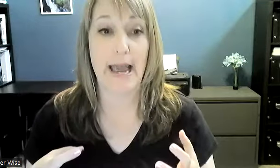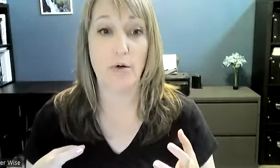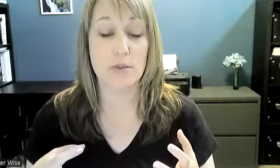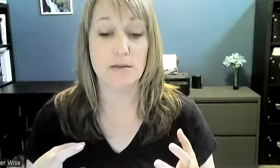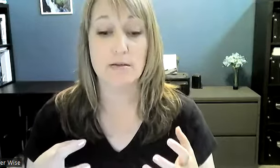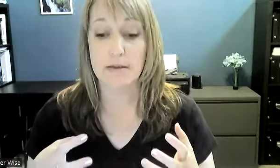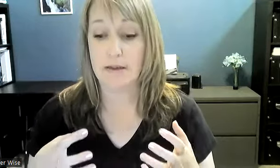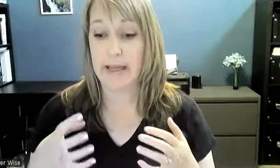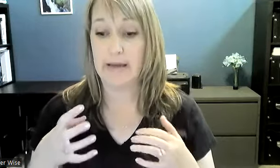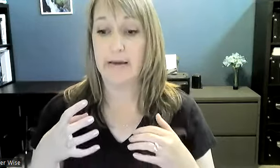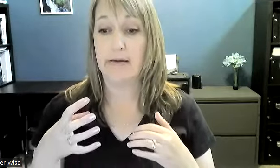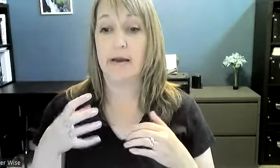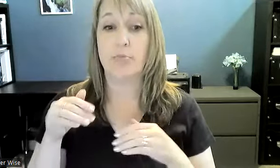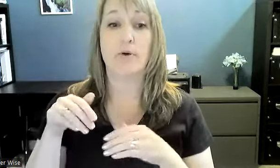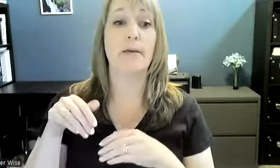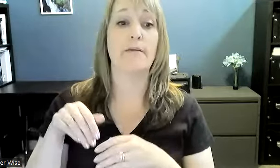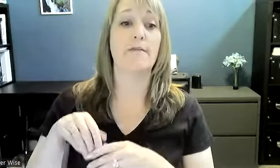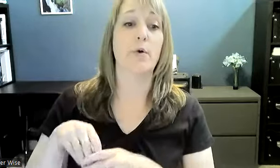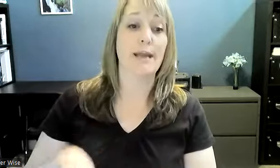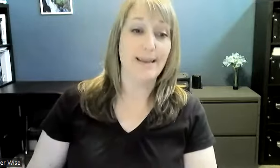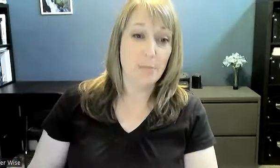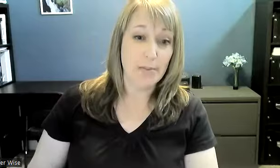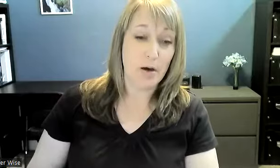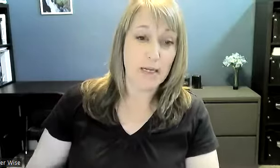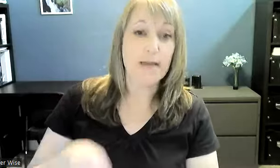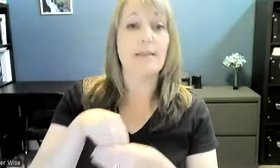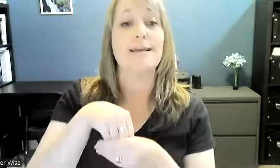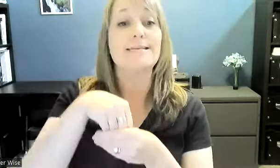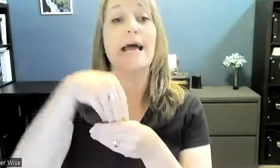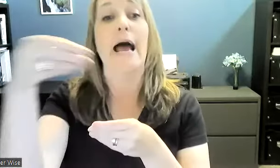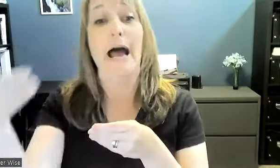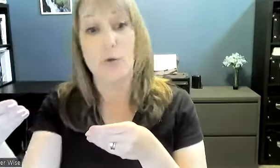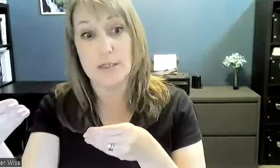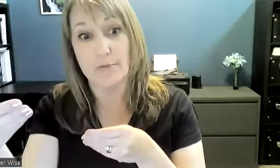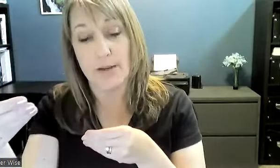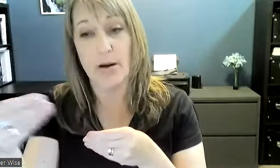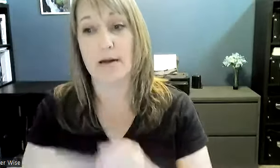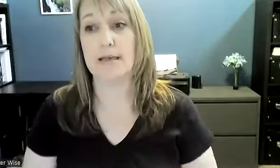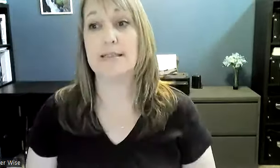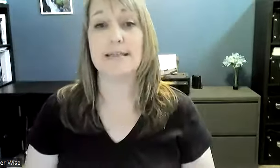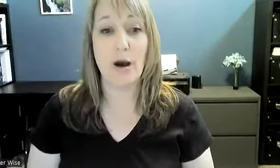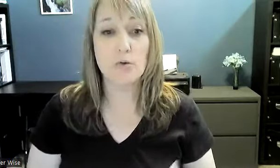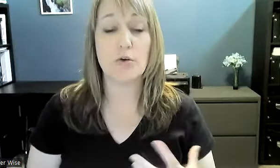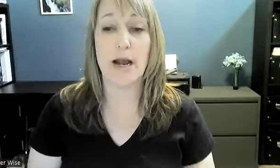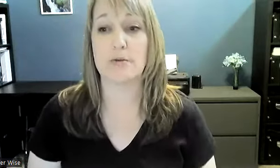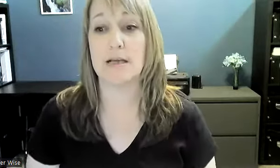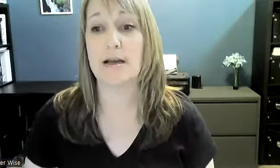out. Like I put my phone in my pocket, then it's out of my pocket. It's out or outside. It's